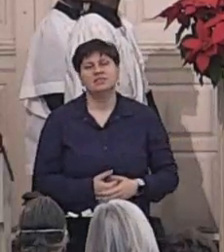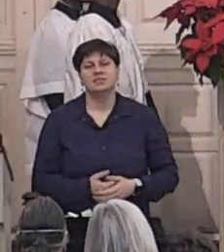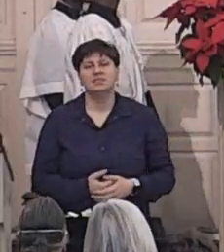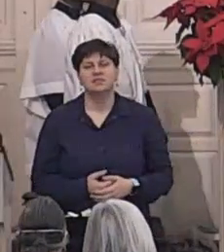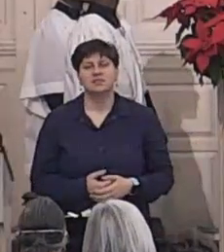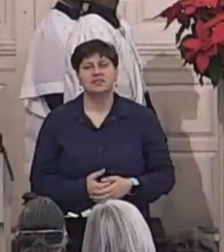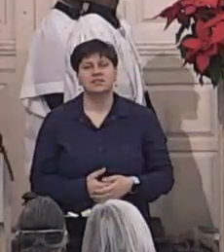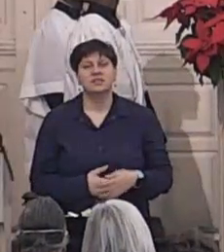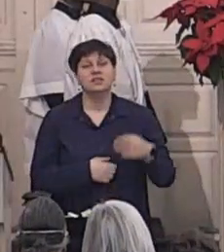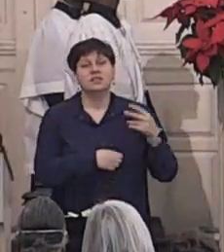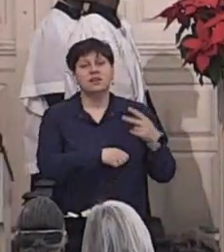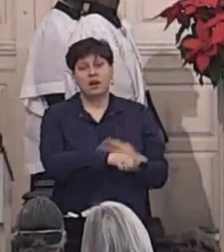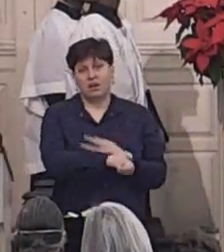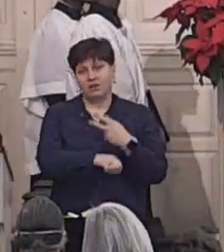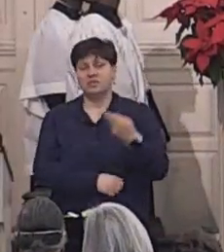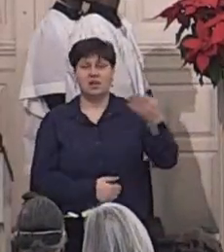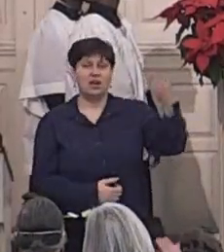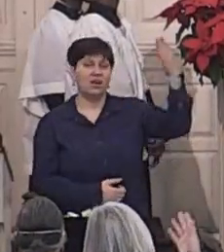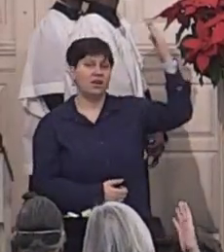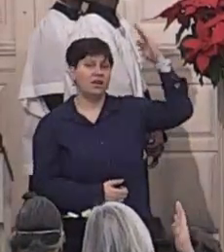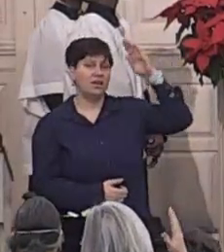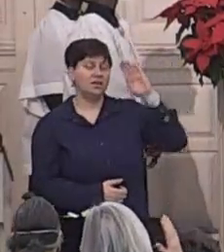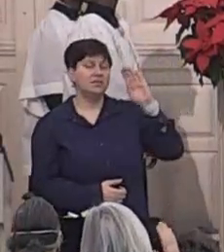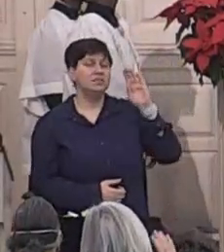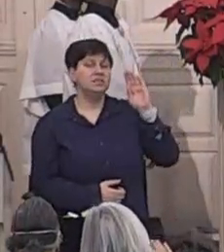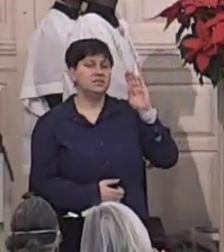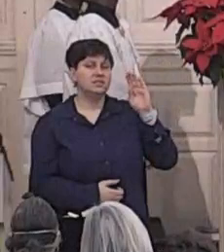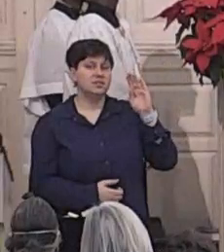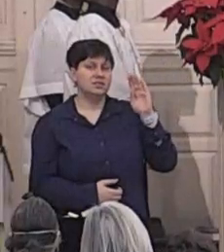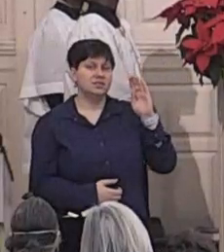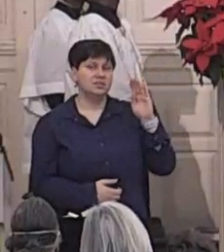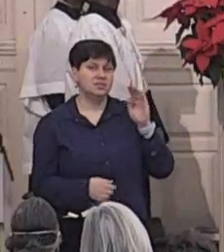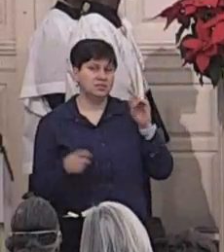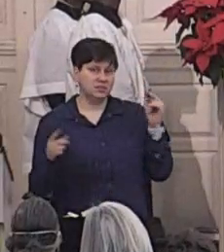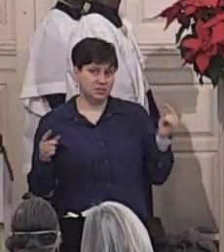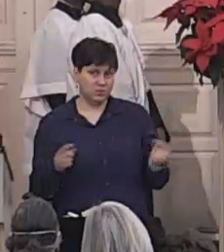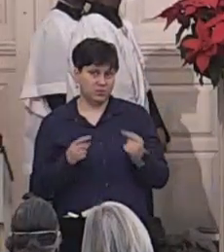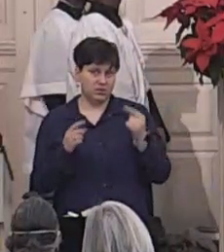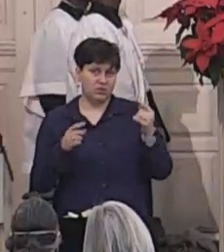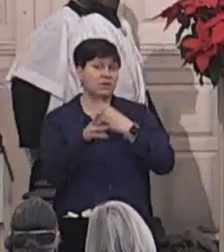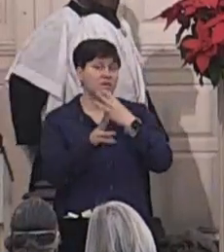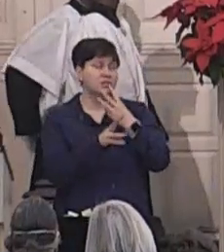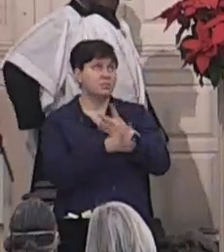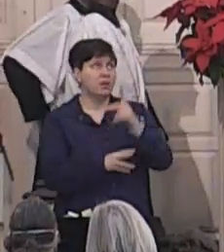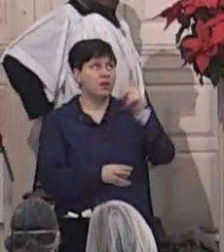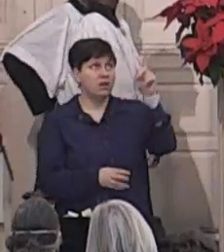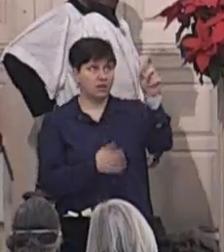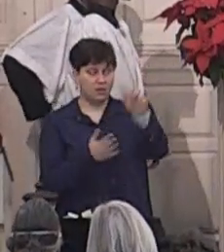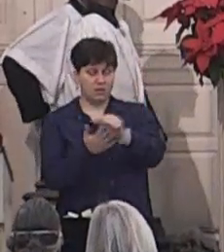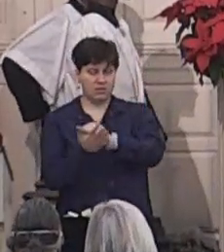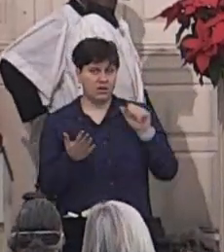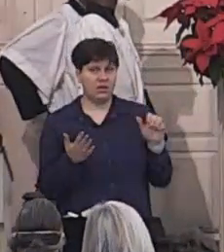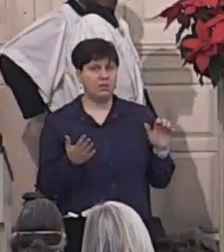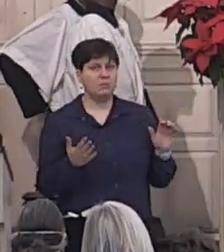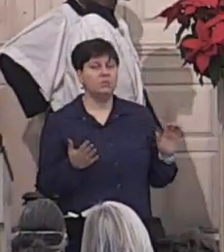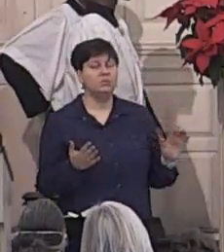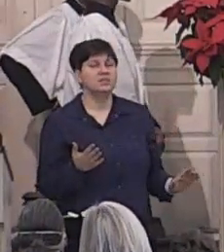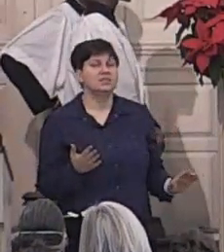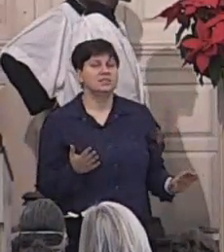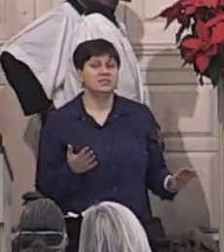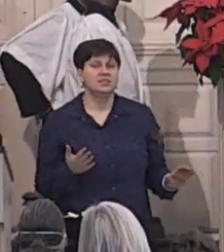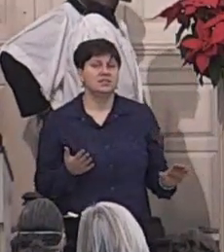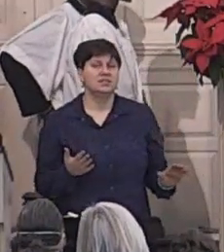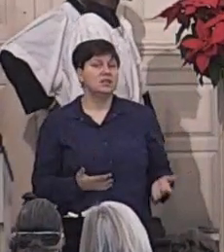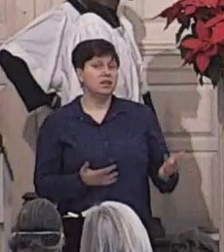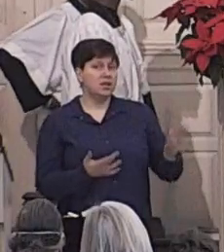nobis. Agnus Dei, qui tollis peccata mundi,